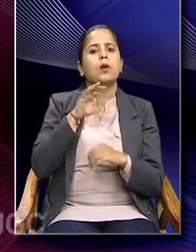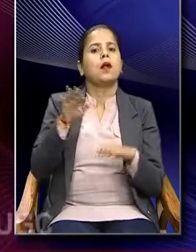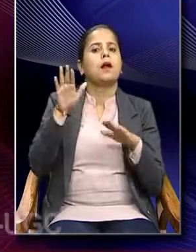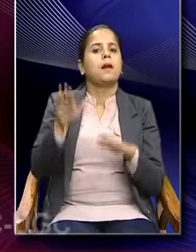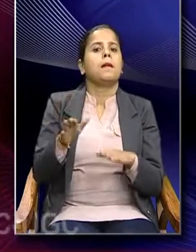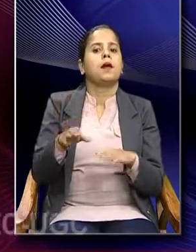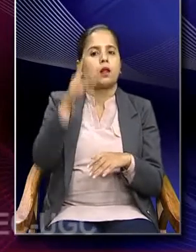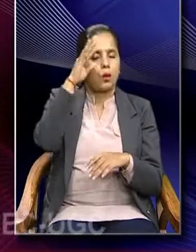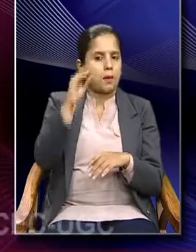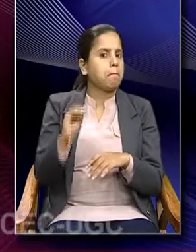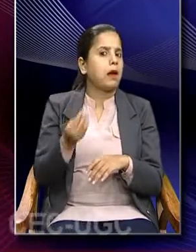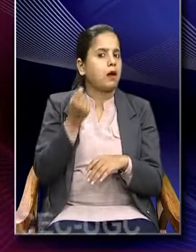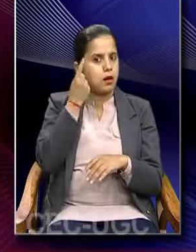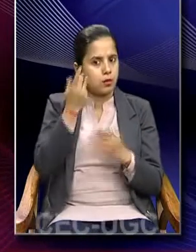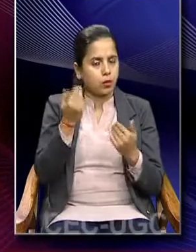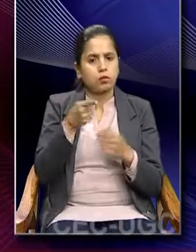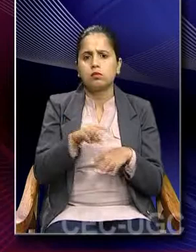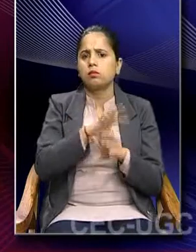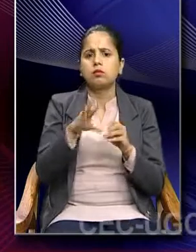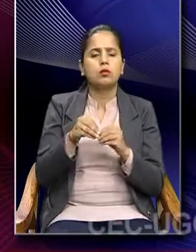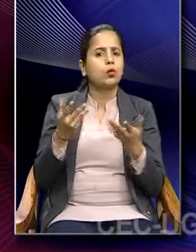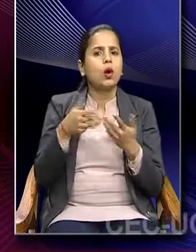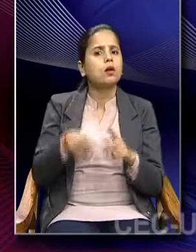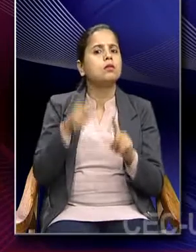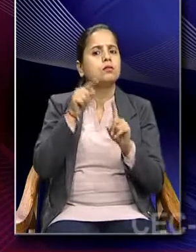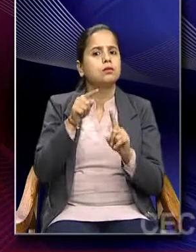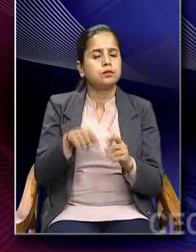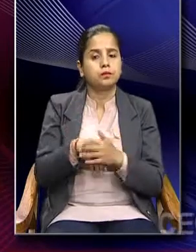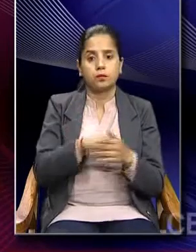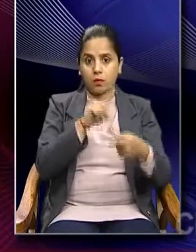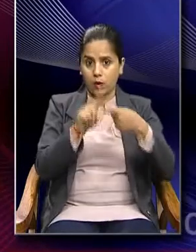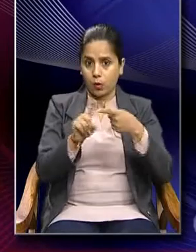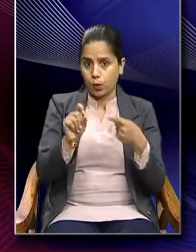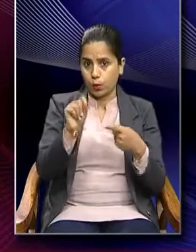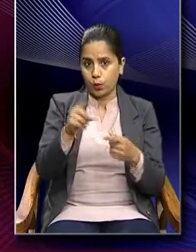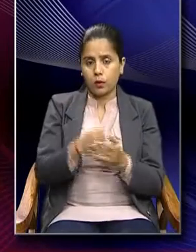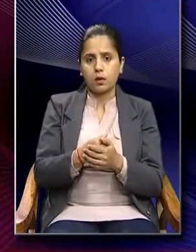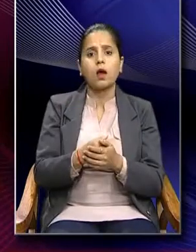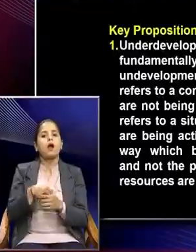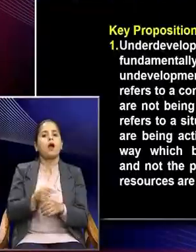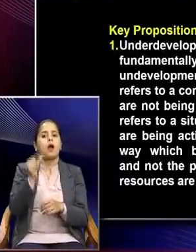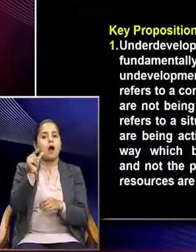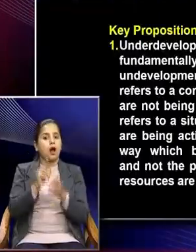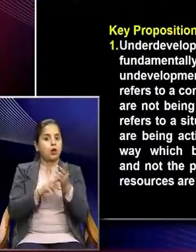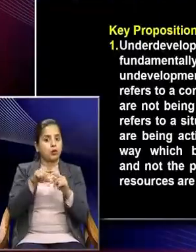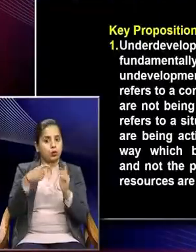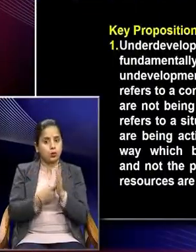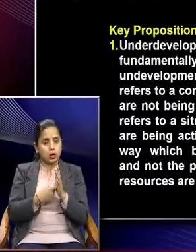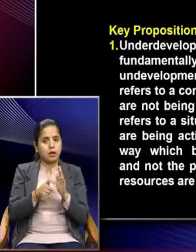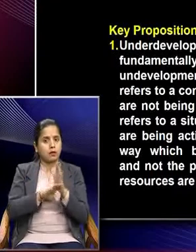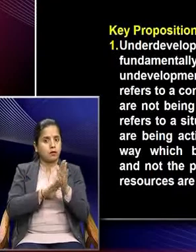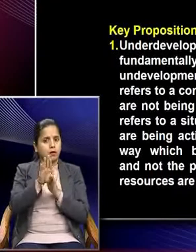theory better. So what are these key propositions? The first one is that underdevelopment is a